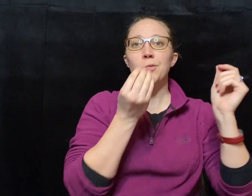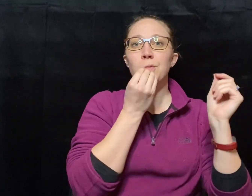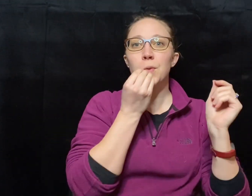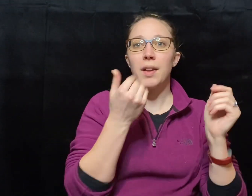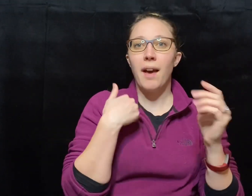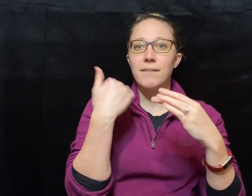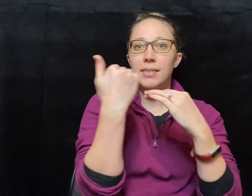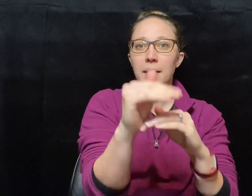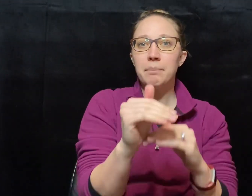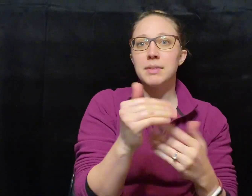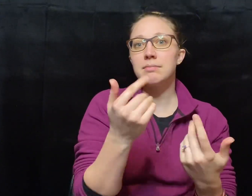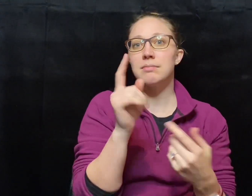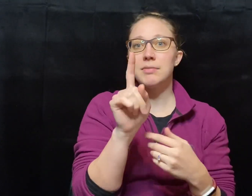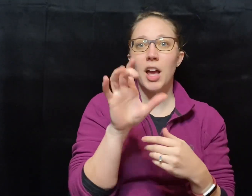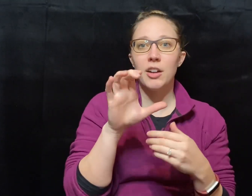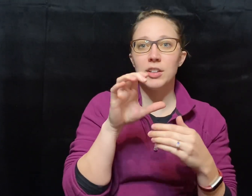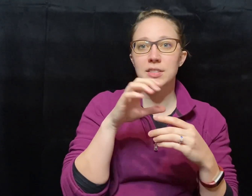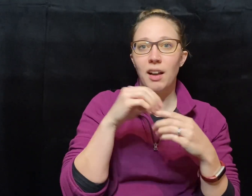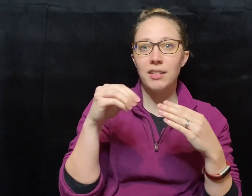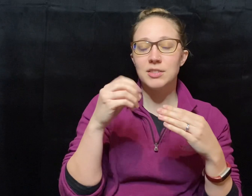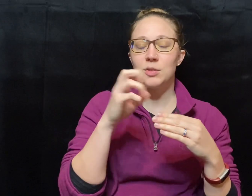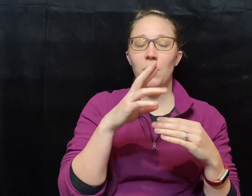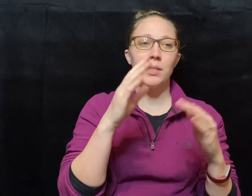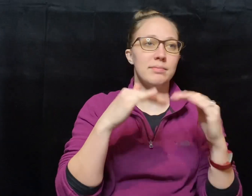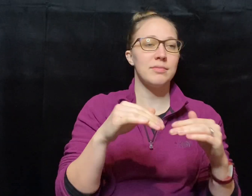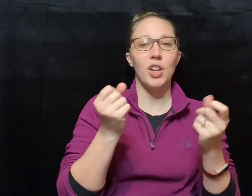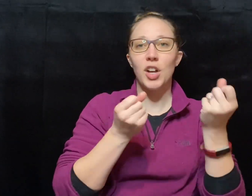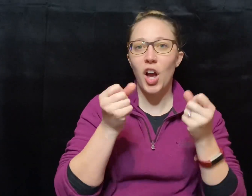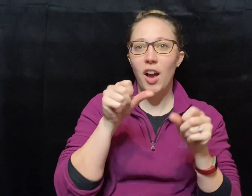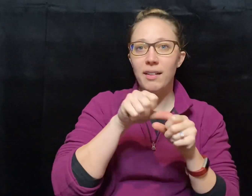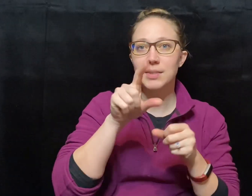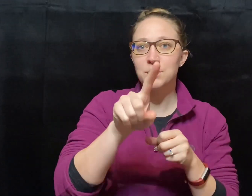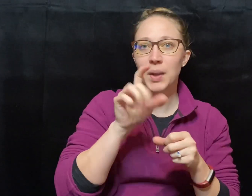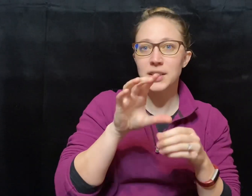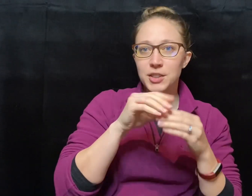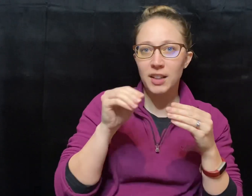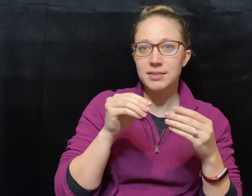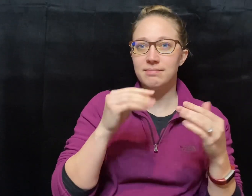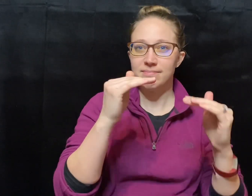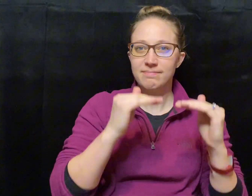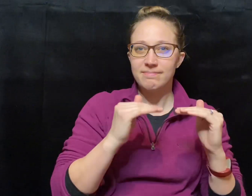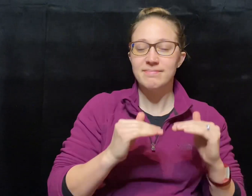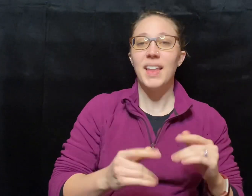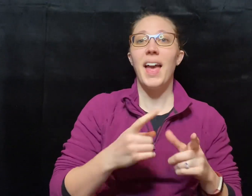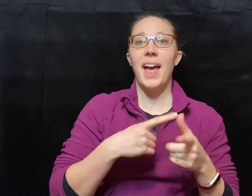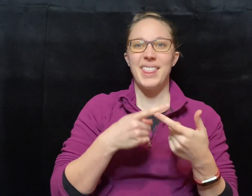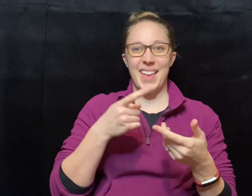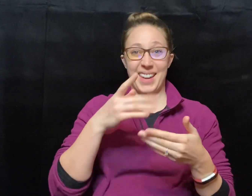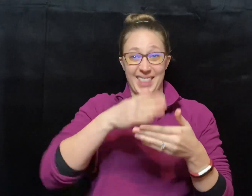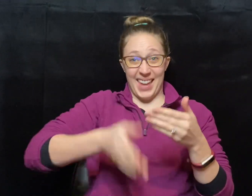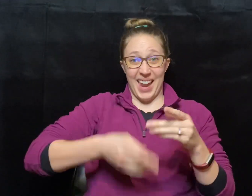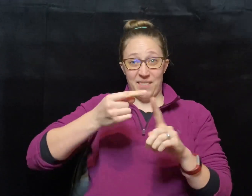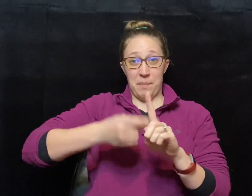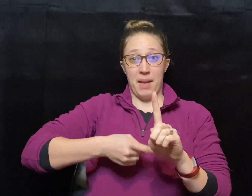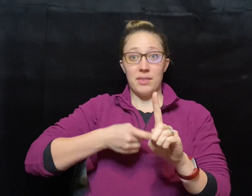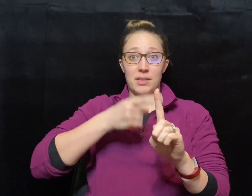put this in a spreadsheet, and then they'll have different limitations for each category. For example, $100 for gas every